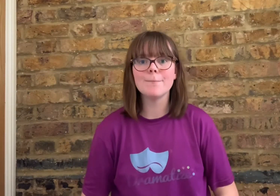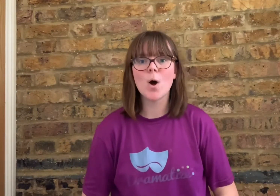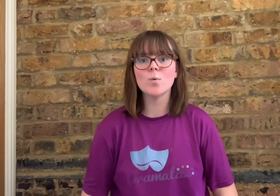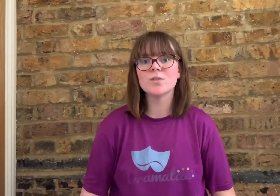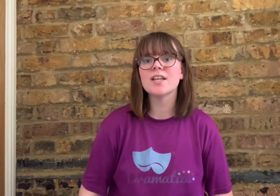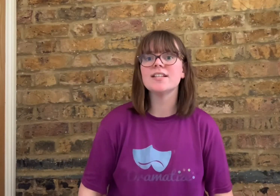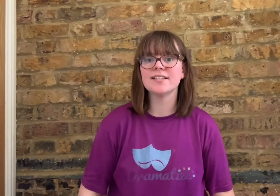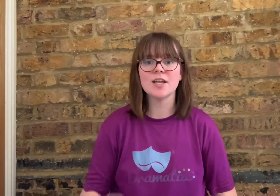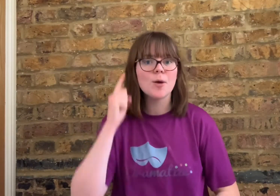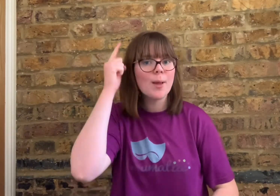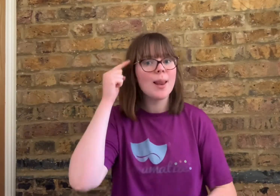bones. Still